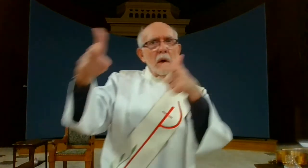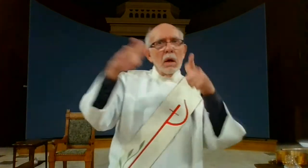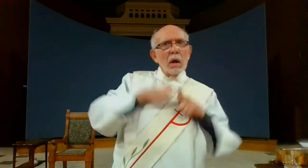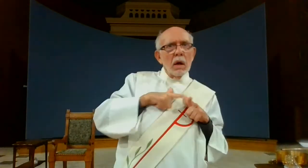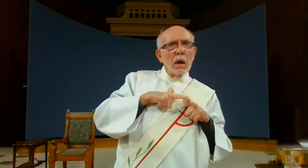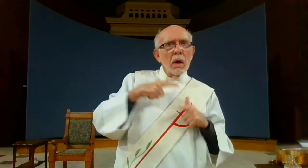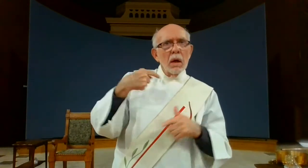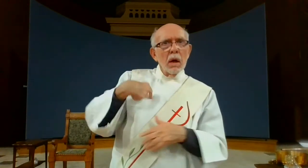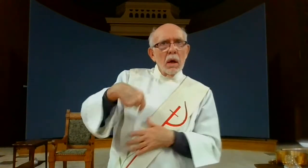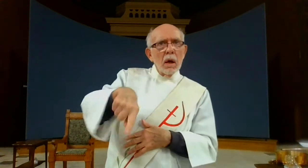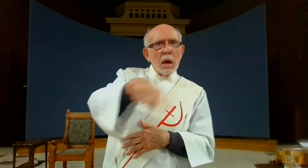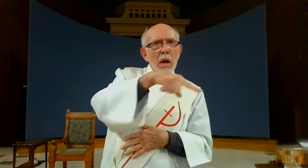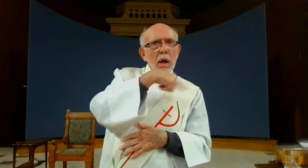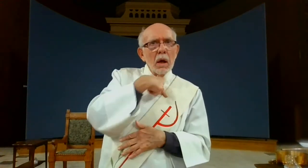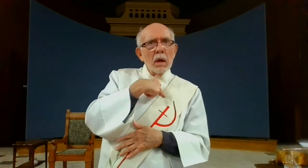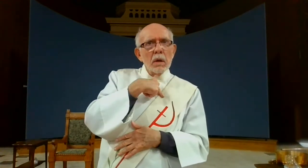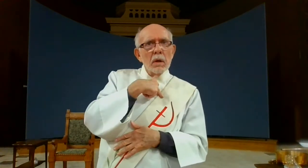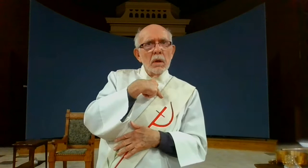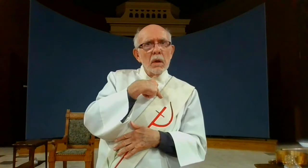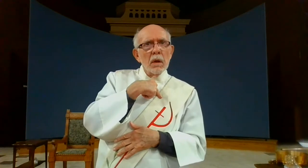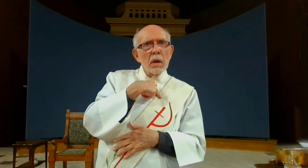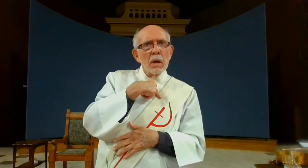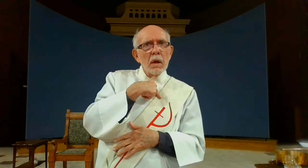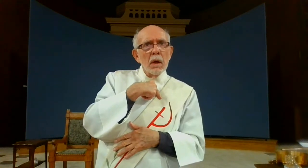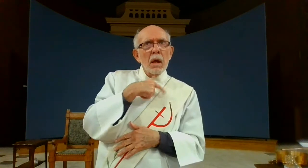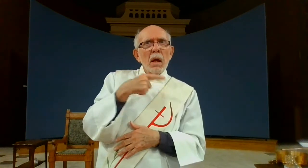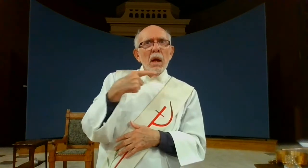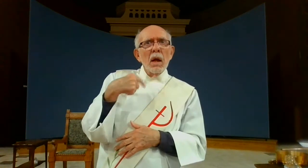And now he saw it was their turn for all of us.